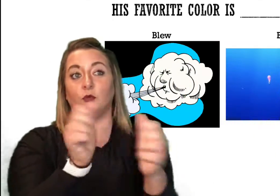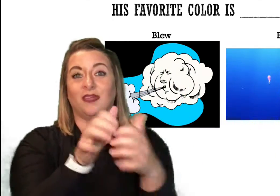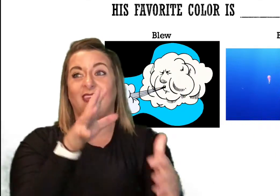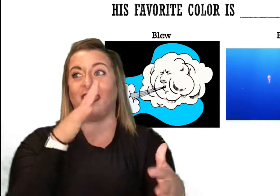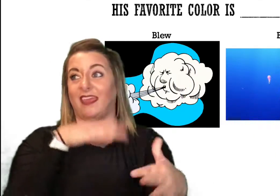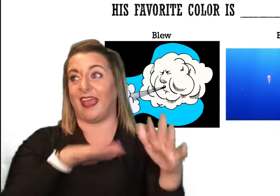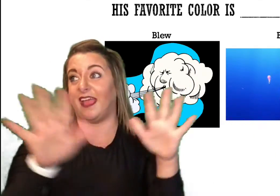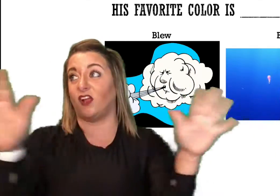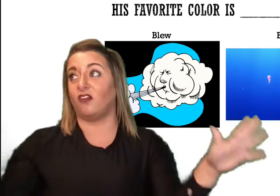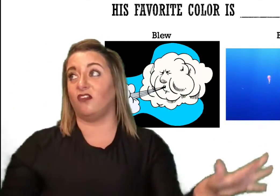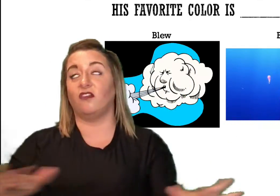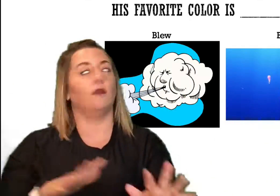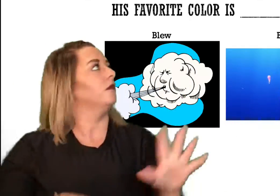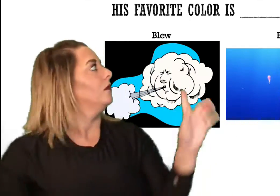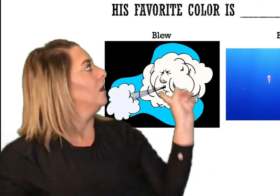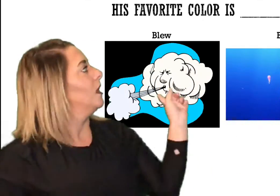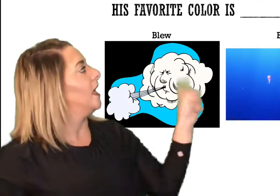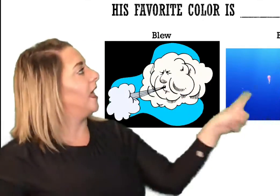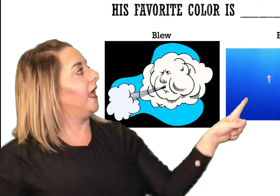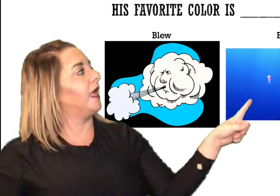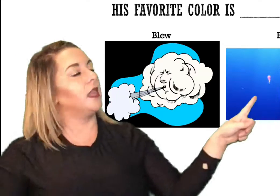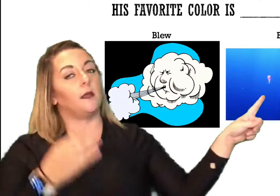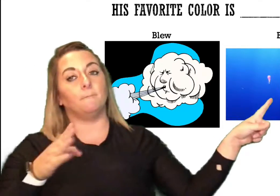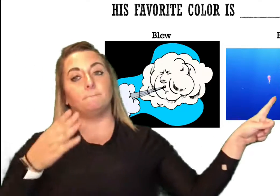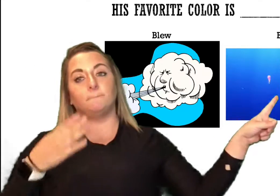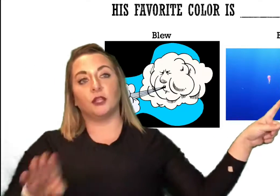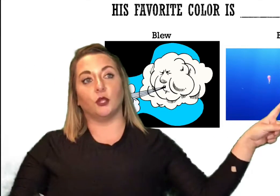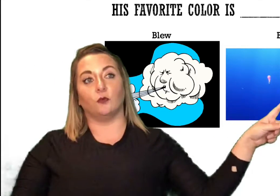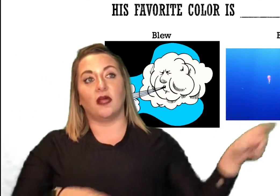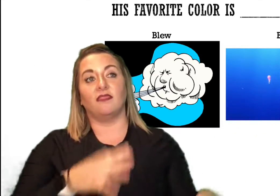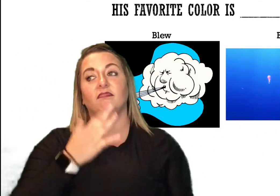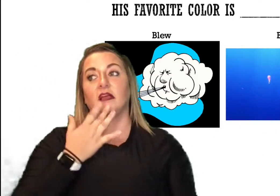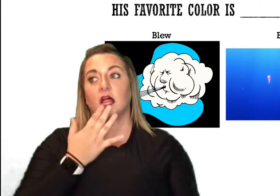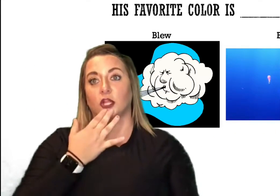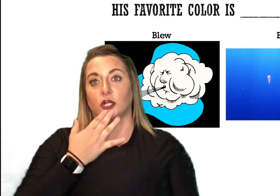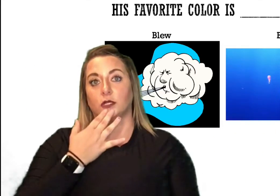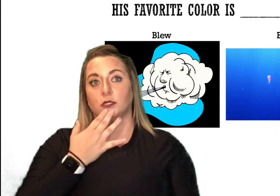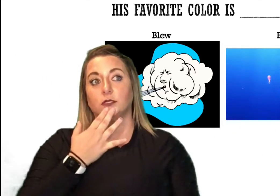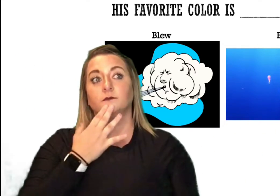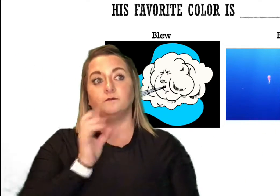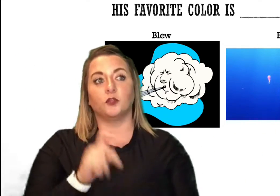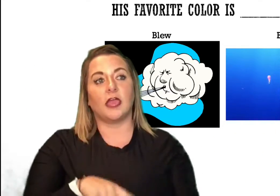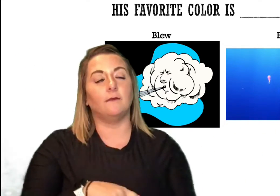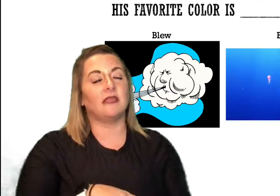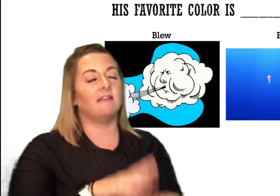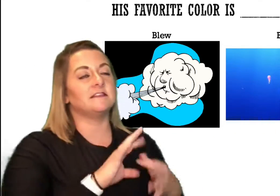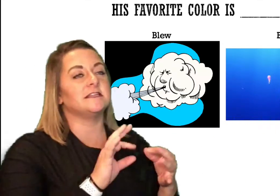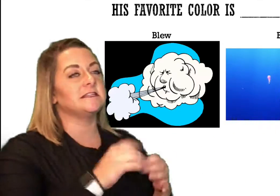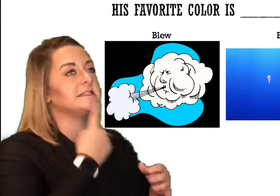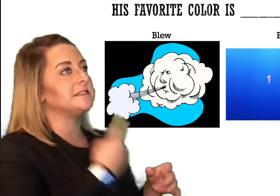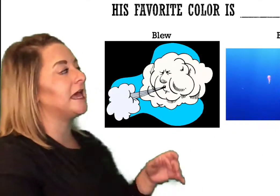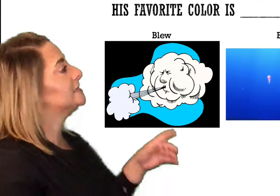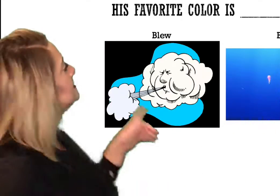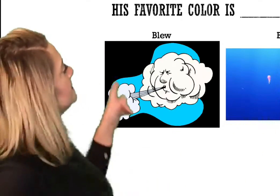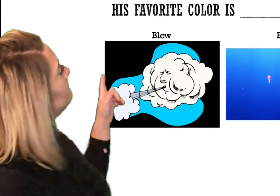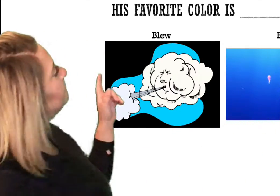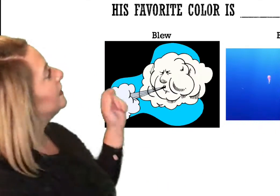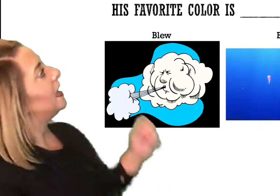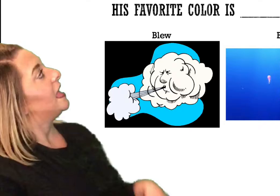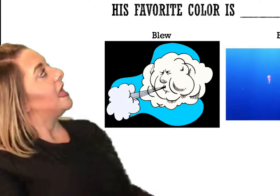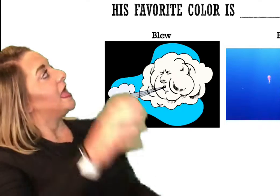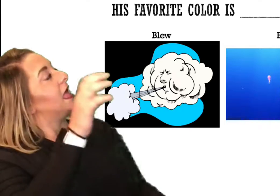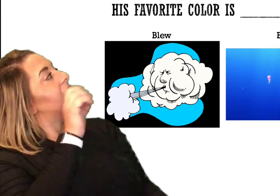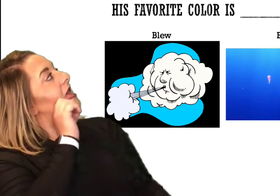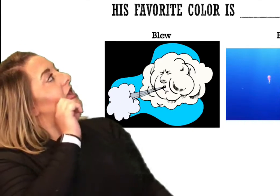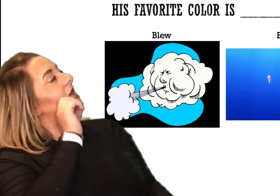okay, blue with like air, and blue, the color, okay? And the sentence says,